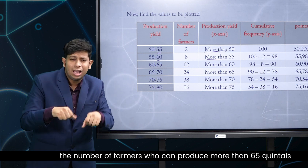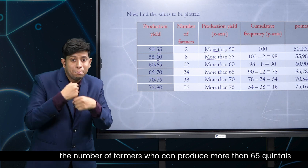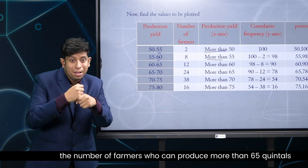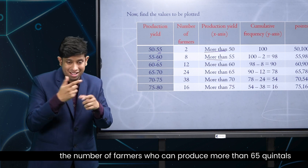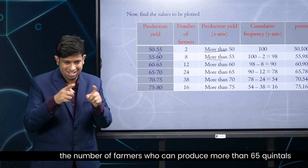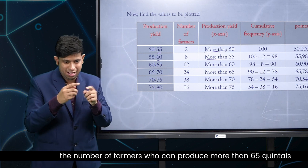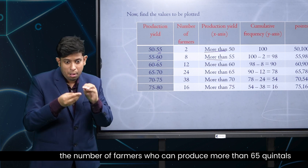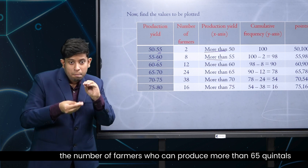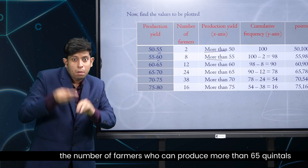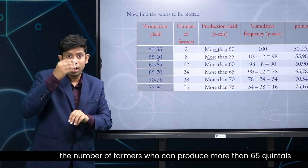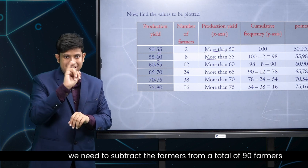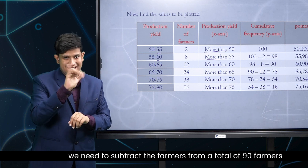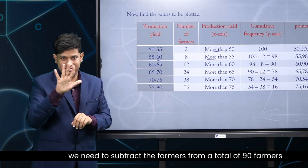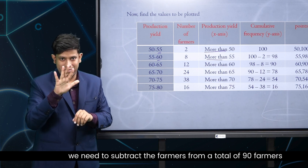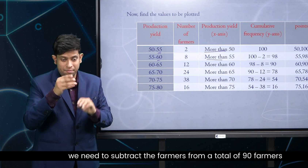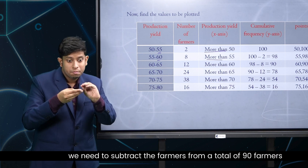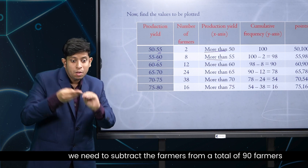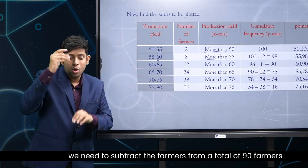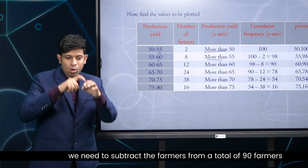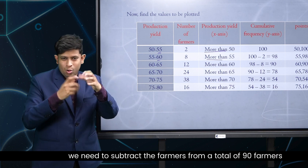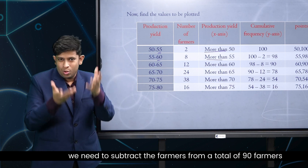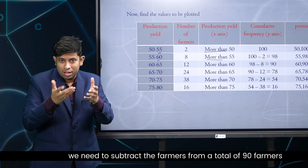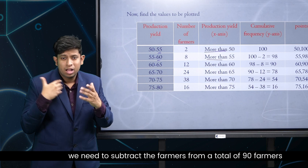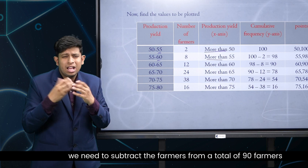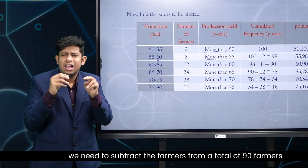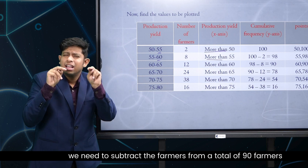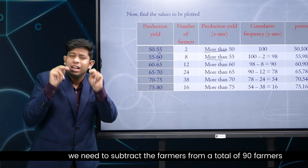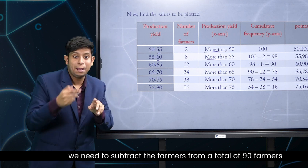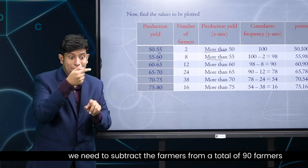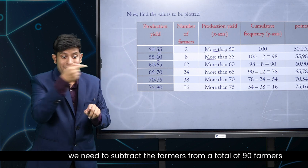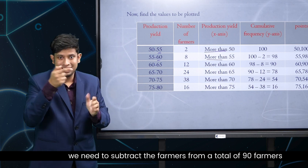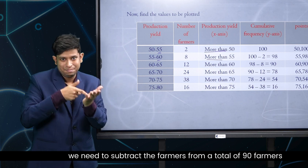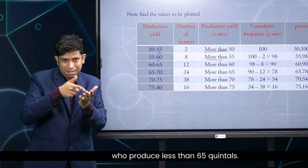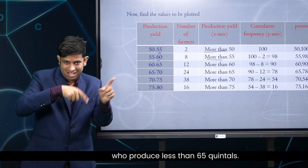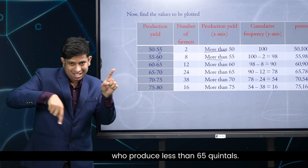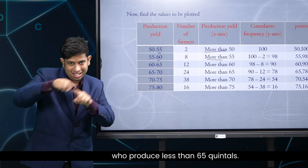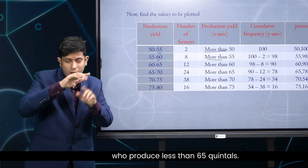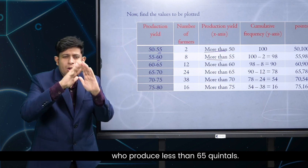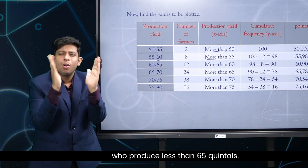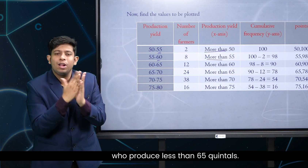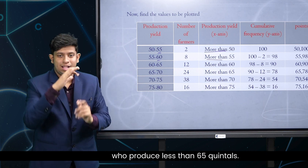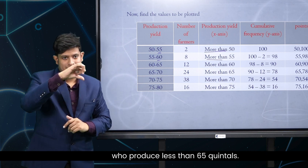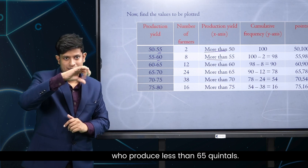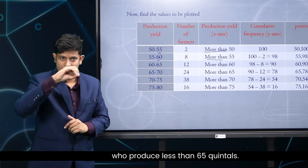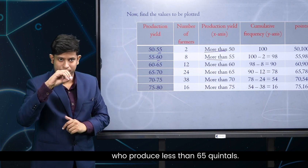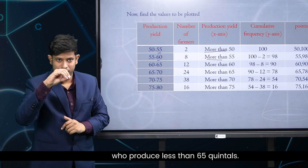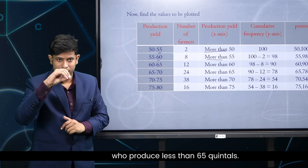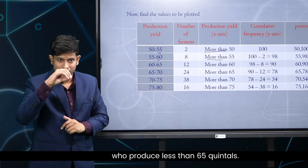than 65 quintals, we need to subtract the farmers from a total of 90 farmers who produce less than 65 quintals.